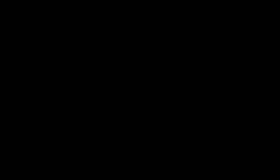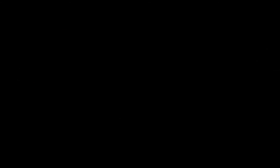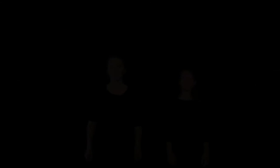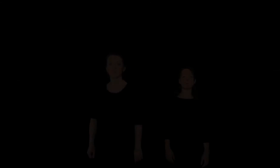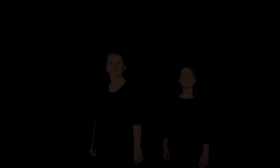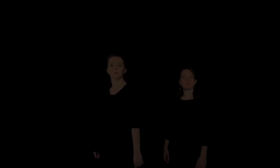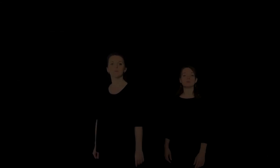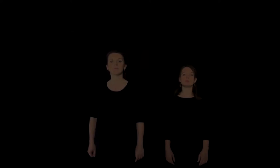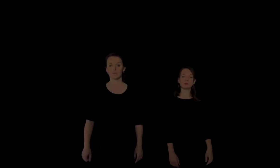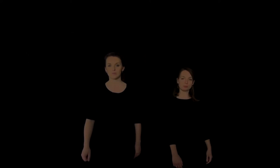bum bum bum